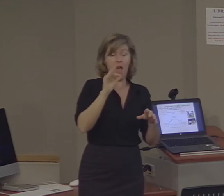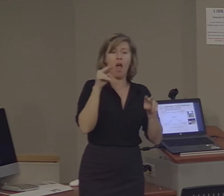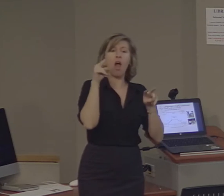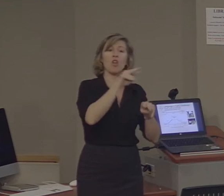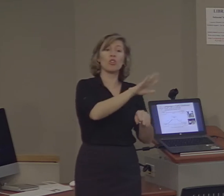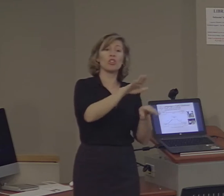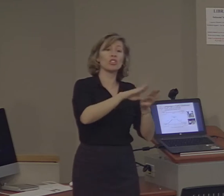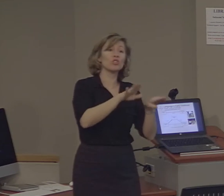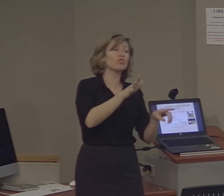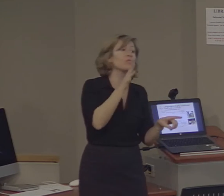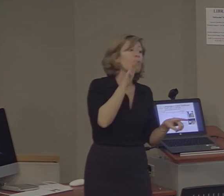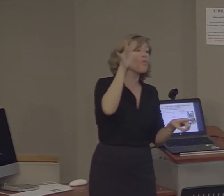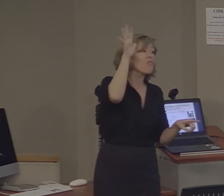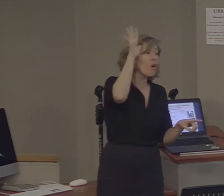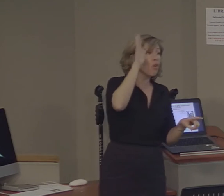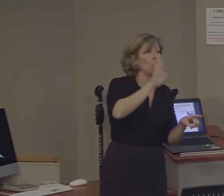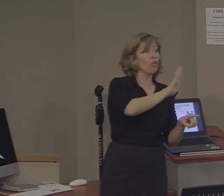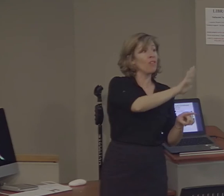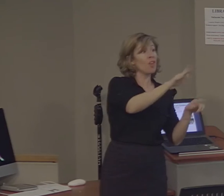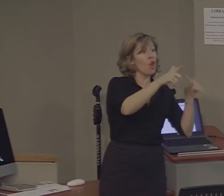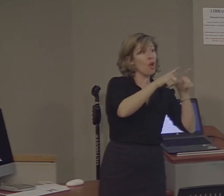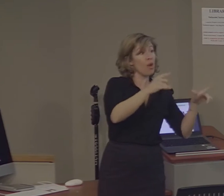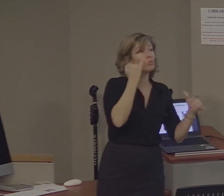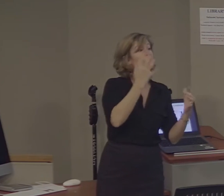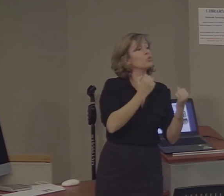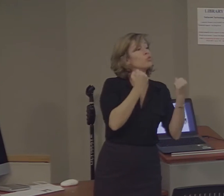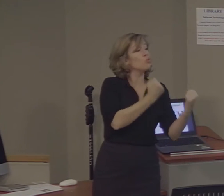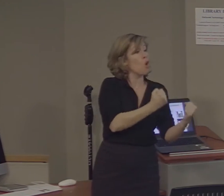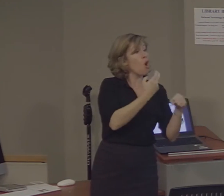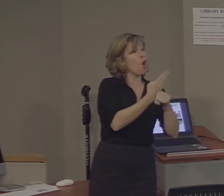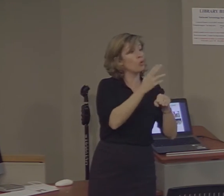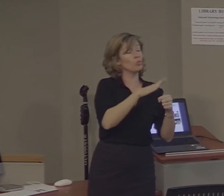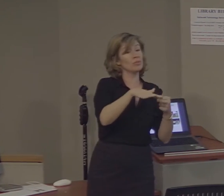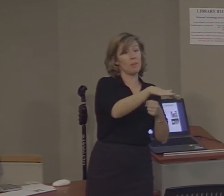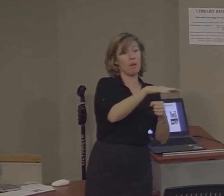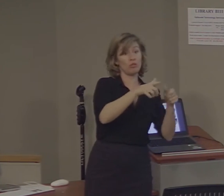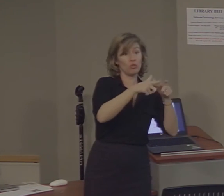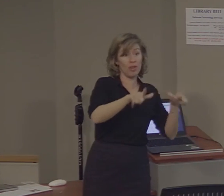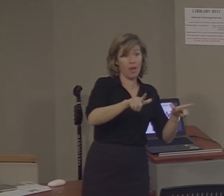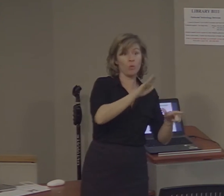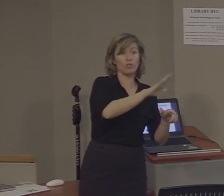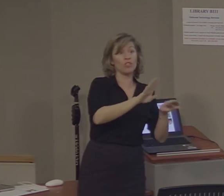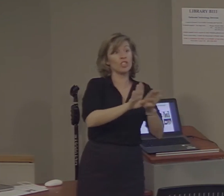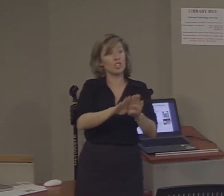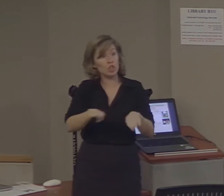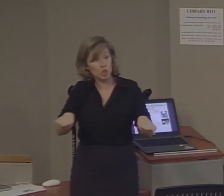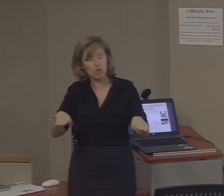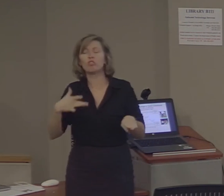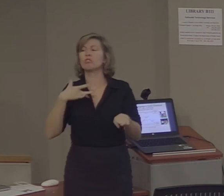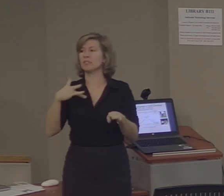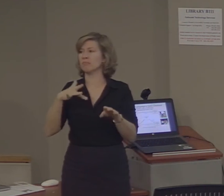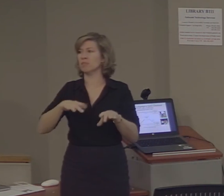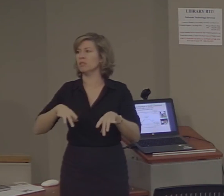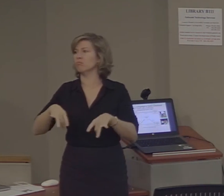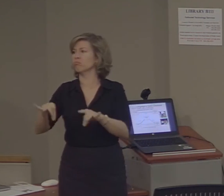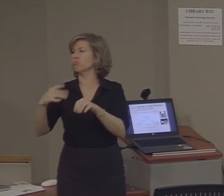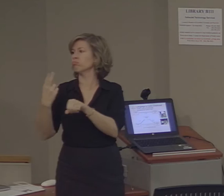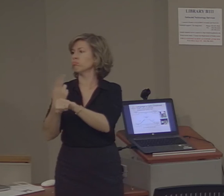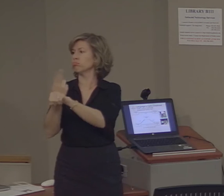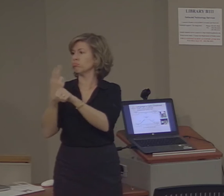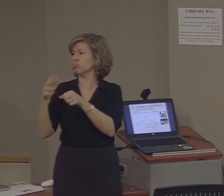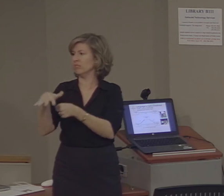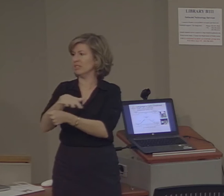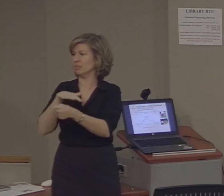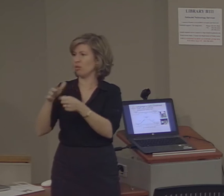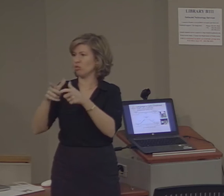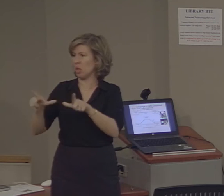a lot of spatial language have kids who learn a lot of spatial language. I mean, that makes sense. If you hear